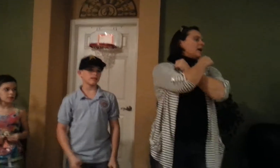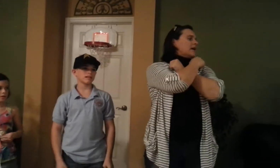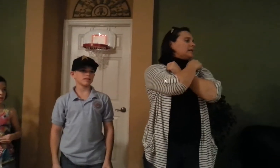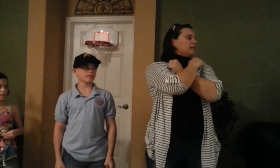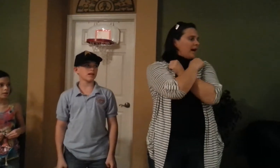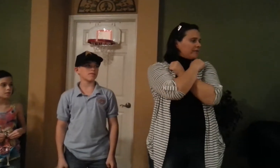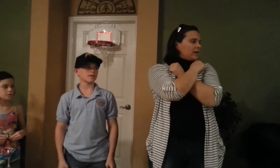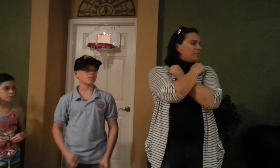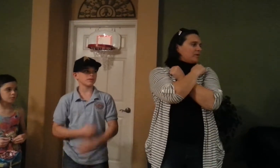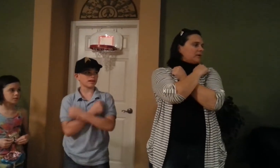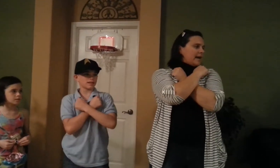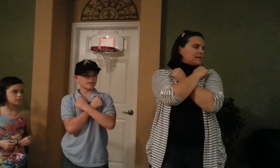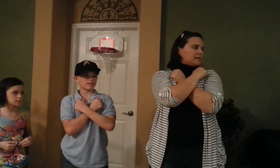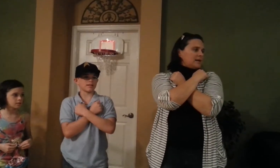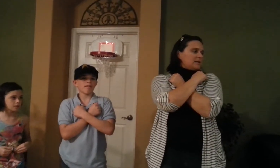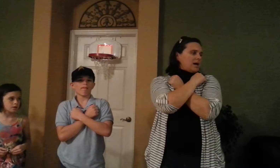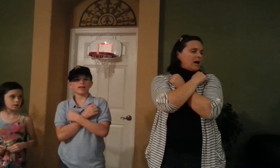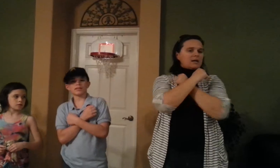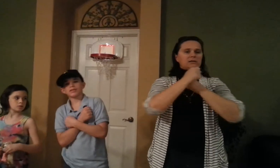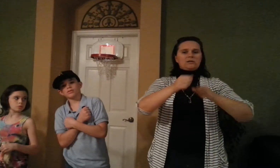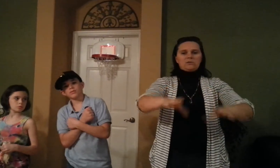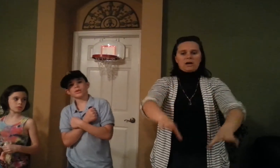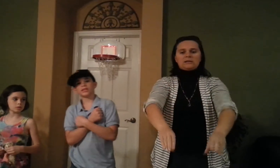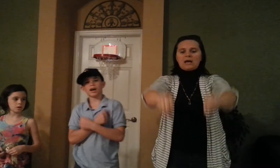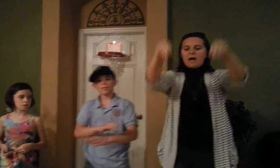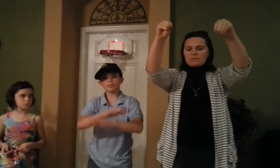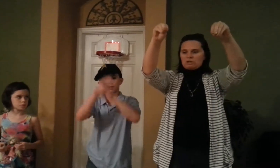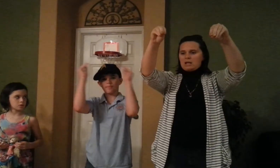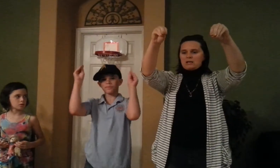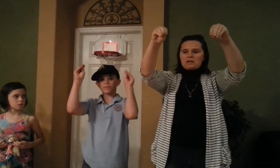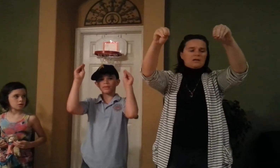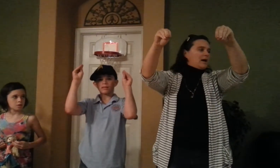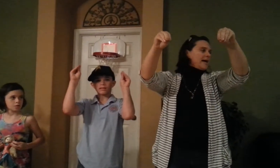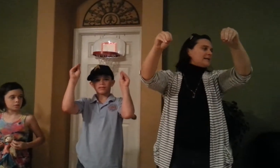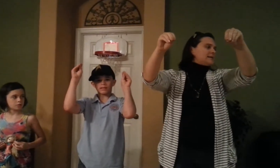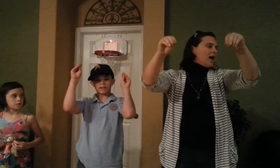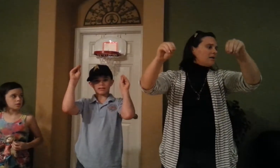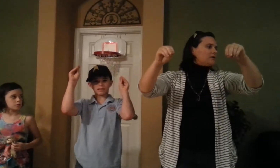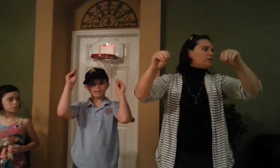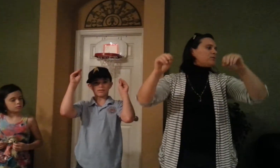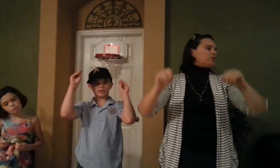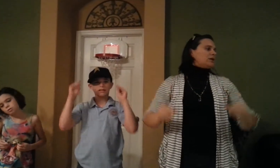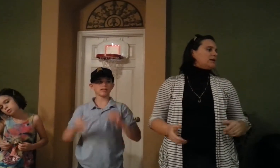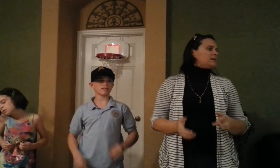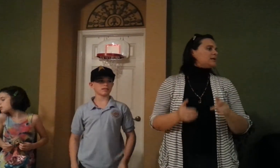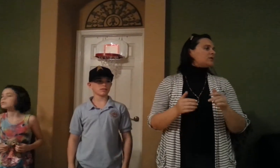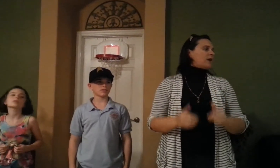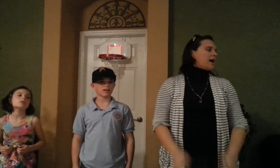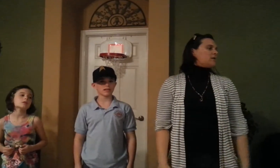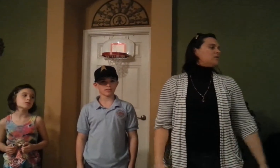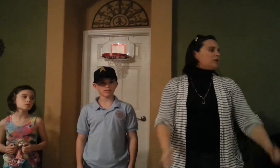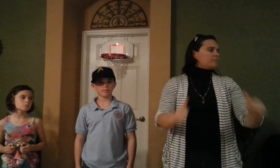In love he predestined us to adoption as sons through Jesus Christ to